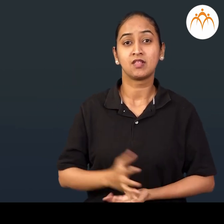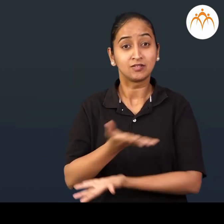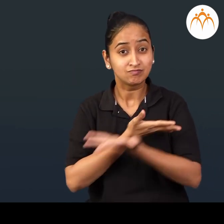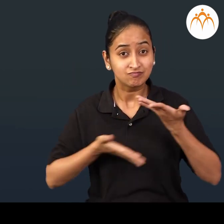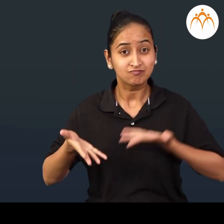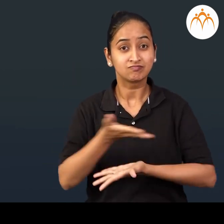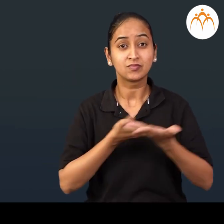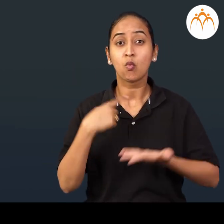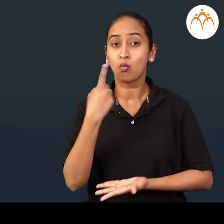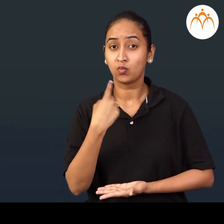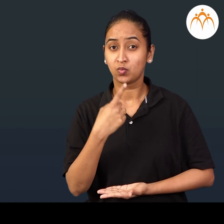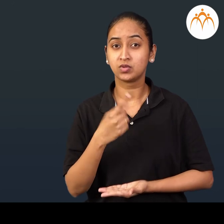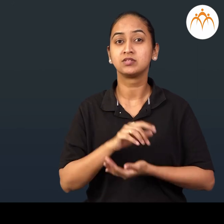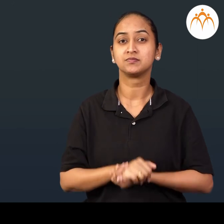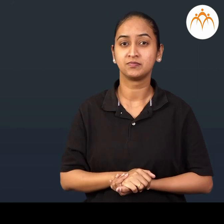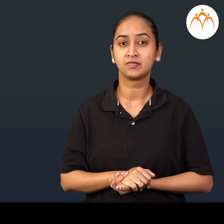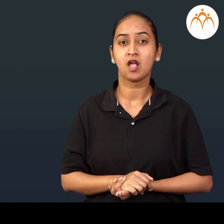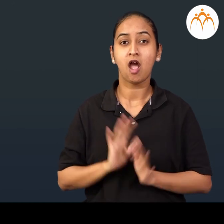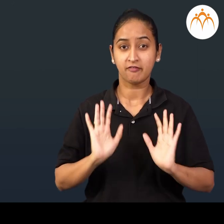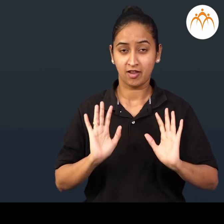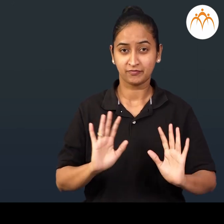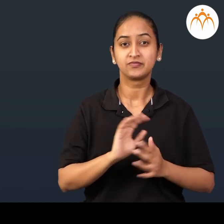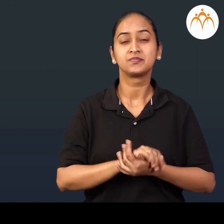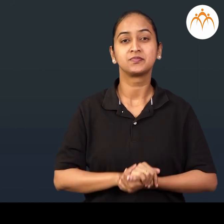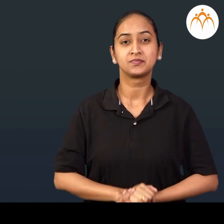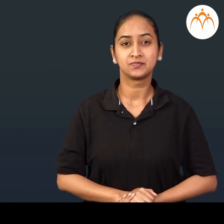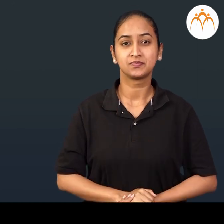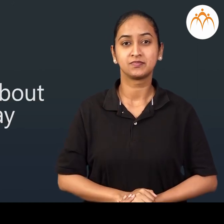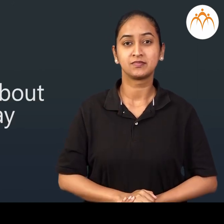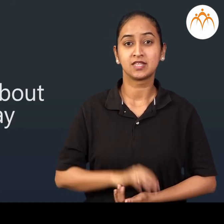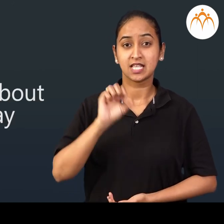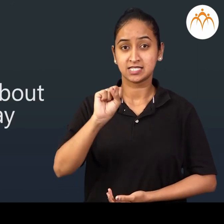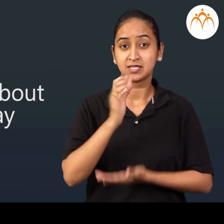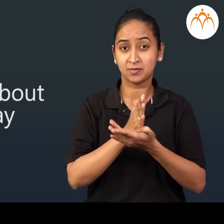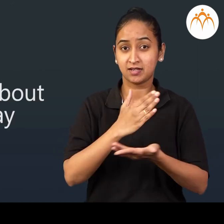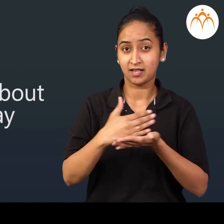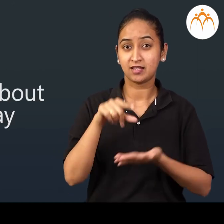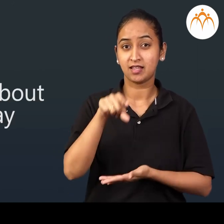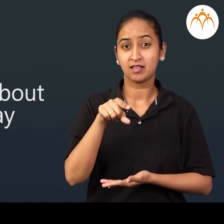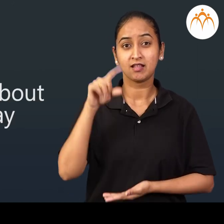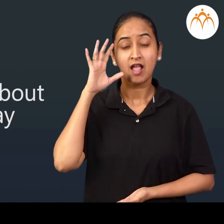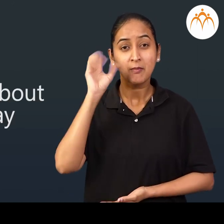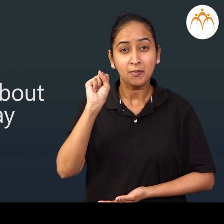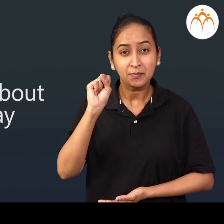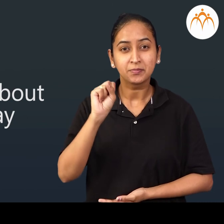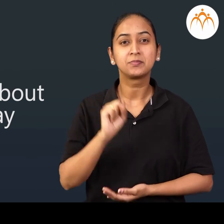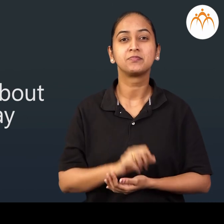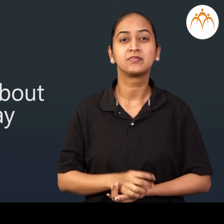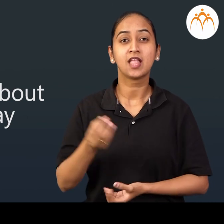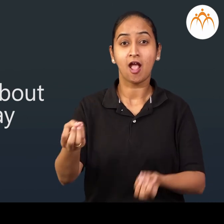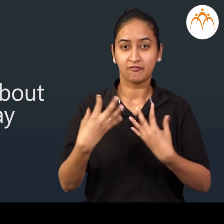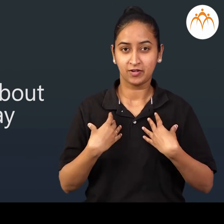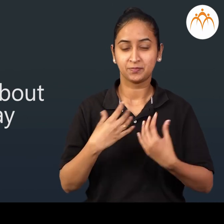Who took part in the discussion? Tell us something about your